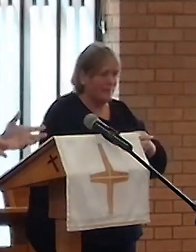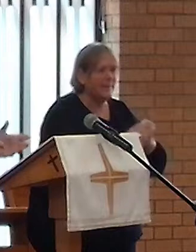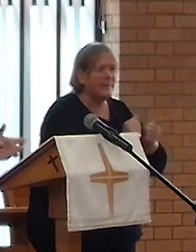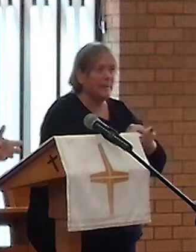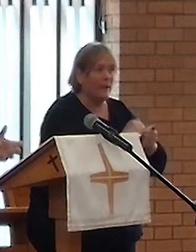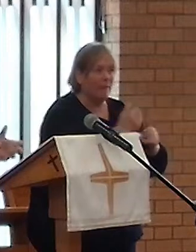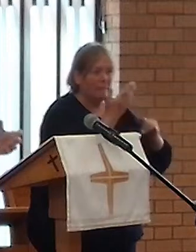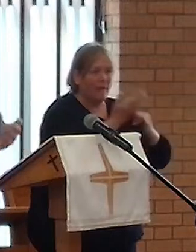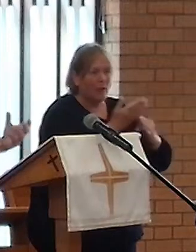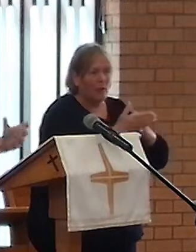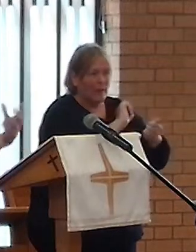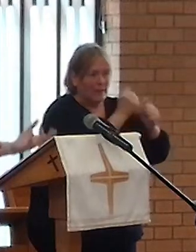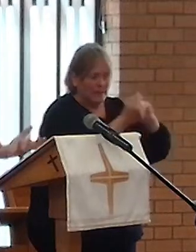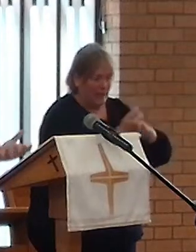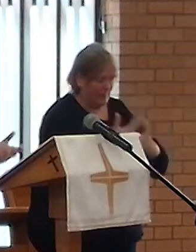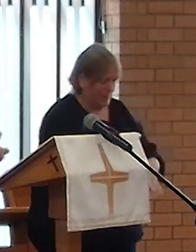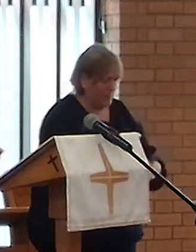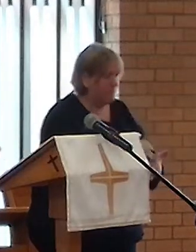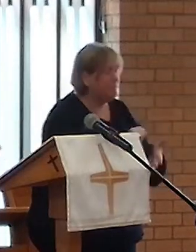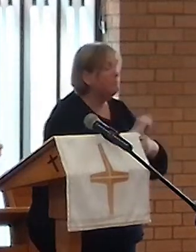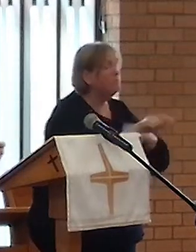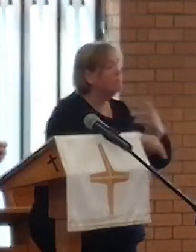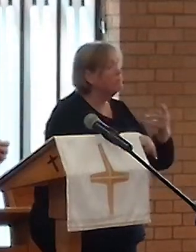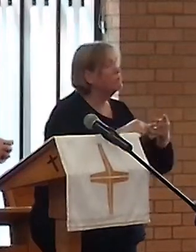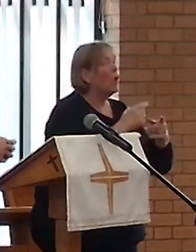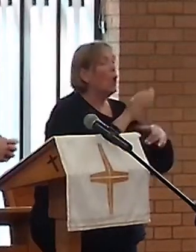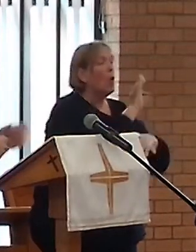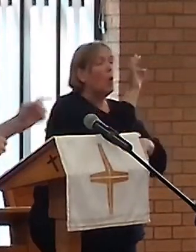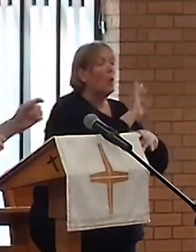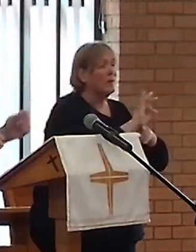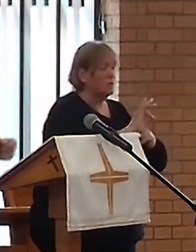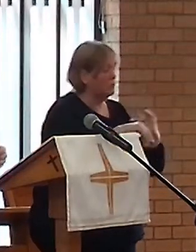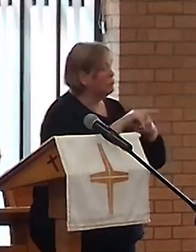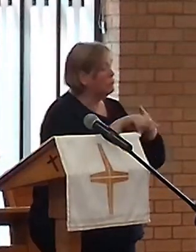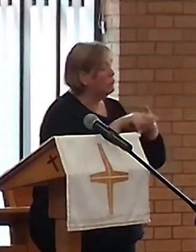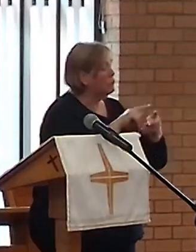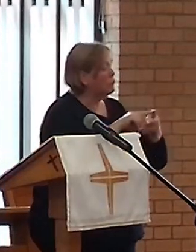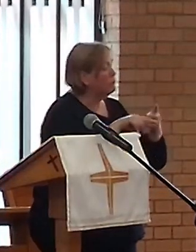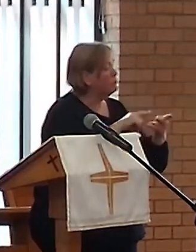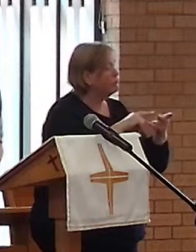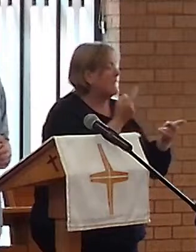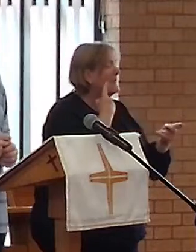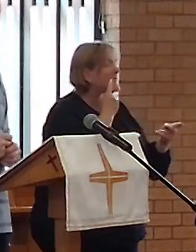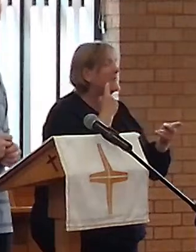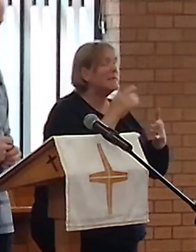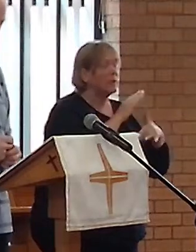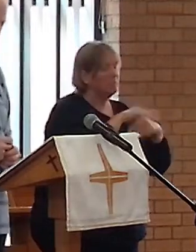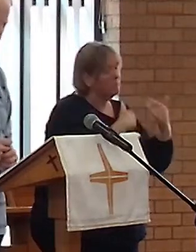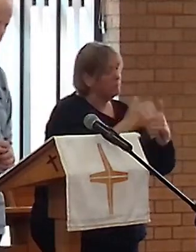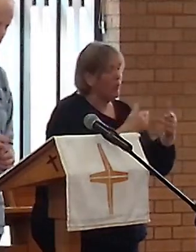this exam were relatively easy. And then he got to question 4, which went like this.